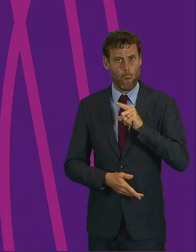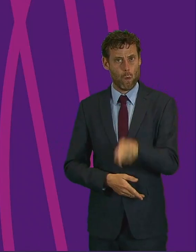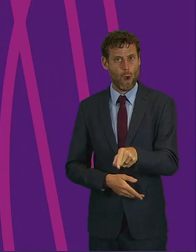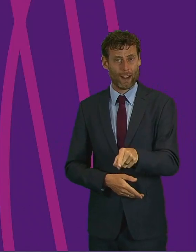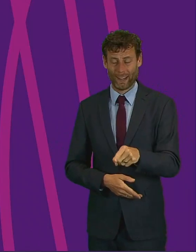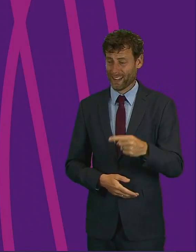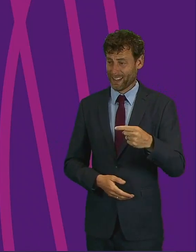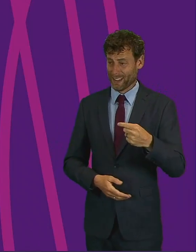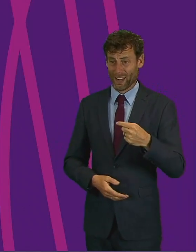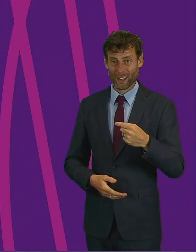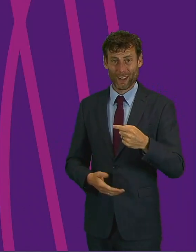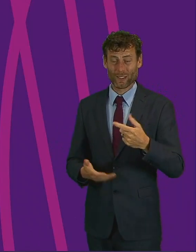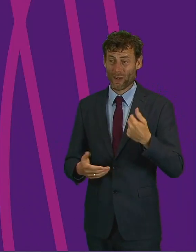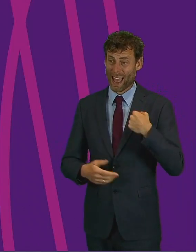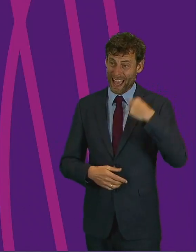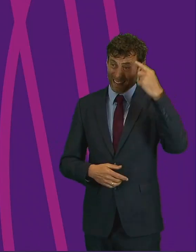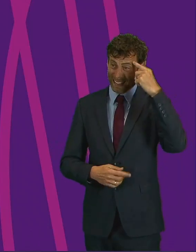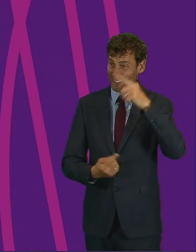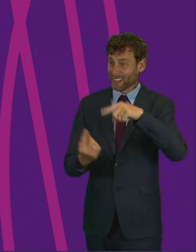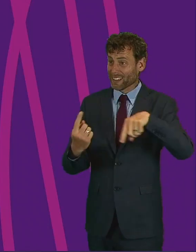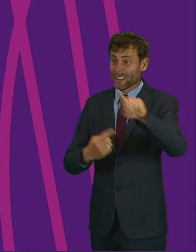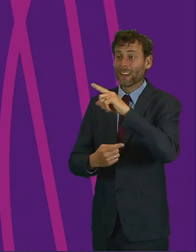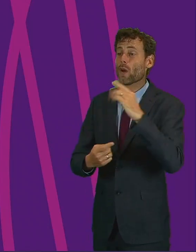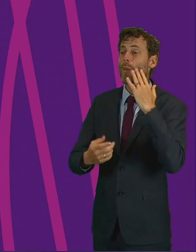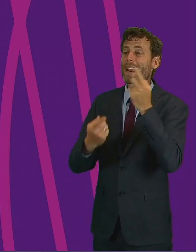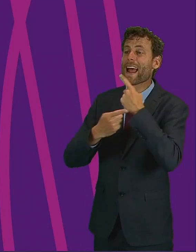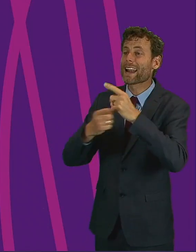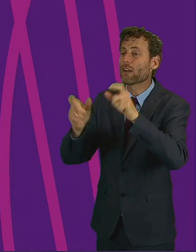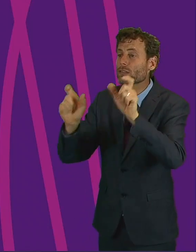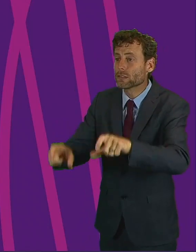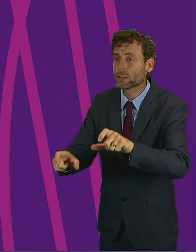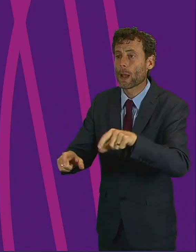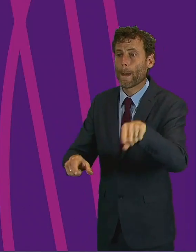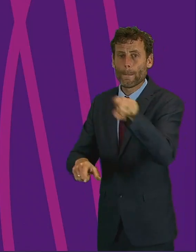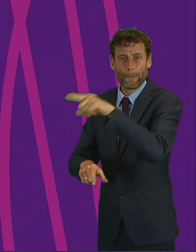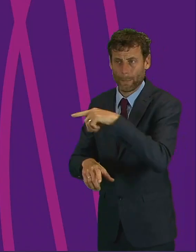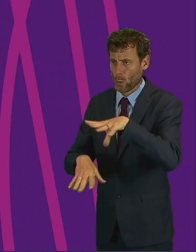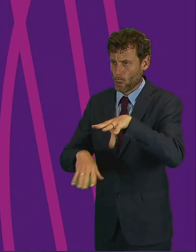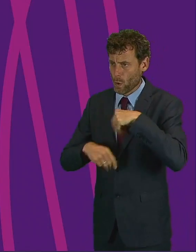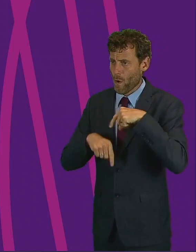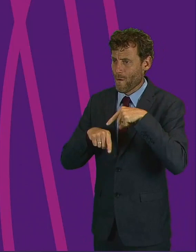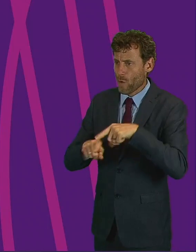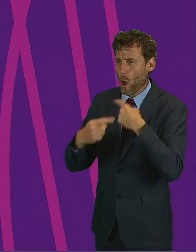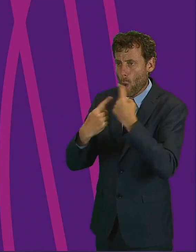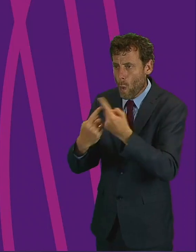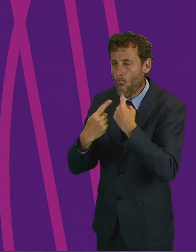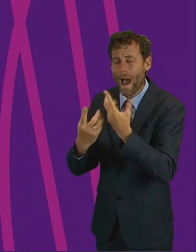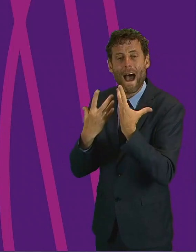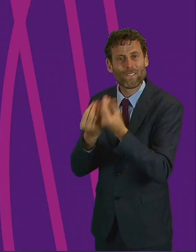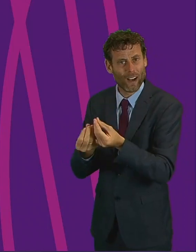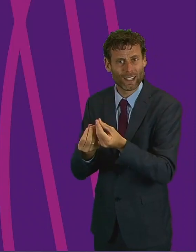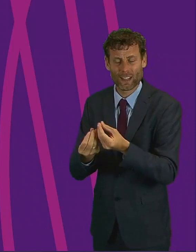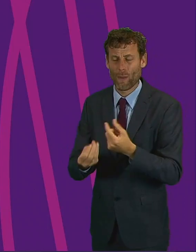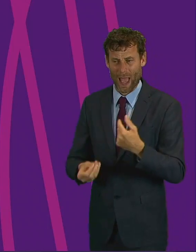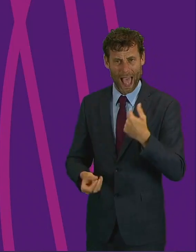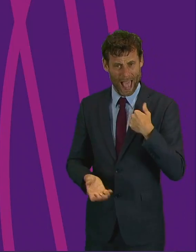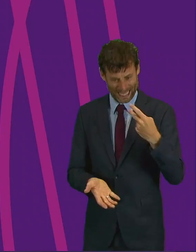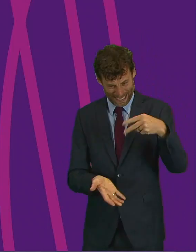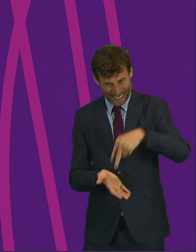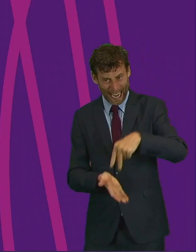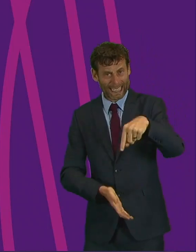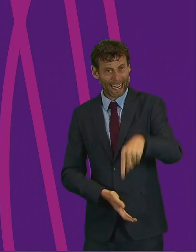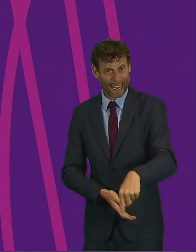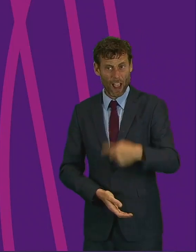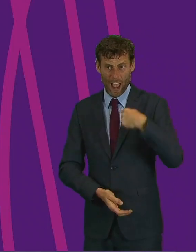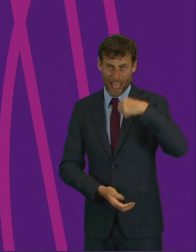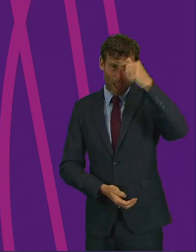responded magnificently to that. So I will at no stage shy away from my responsibilities and my